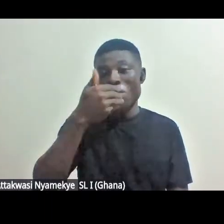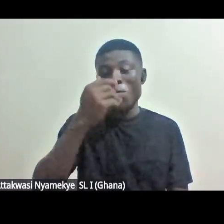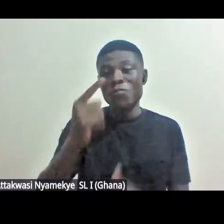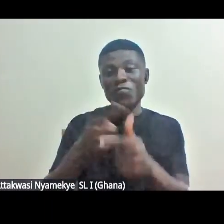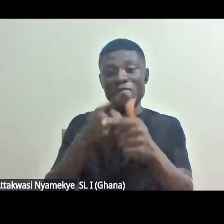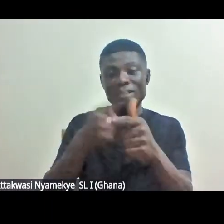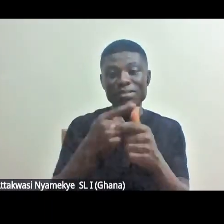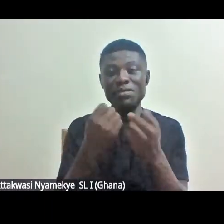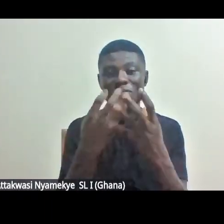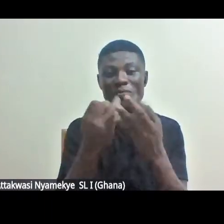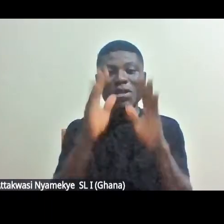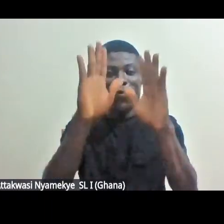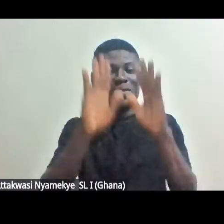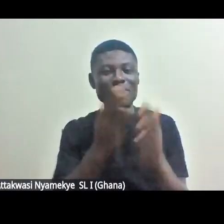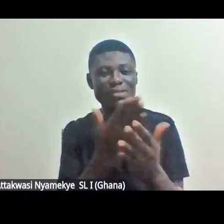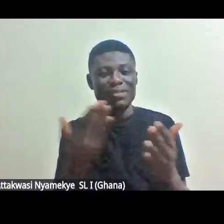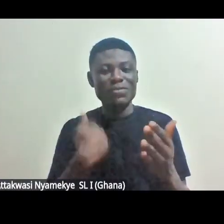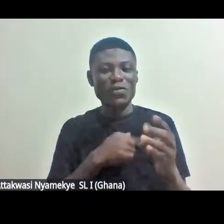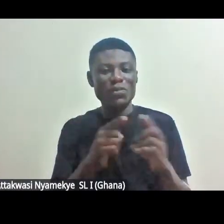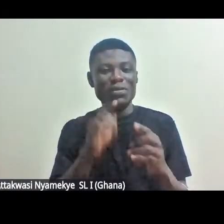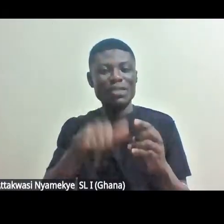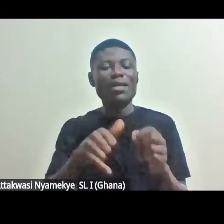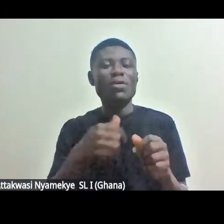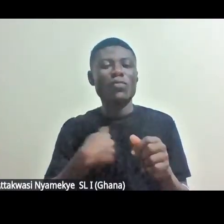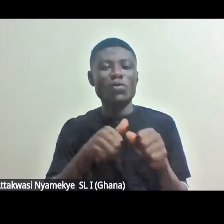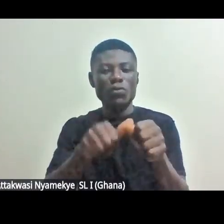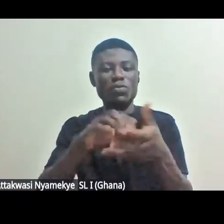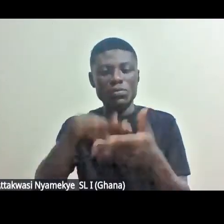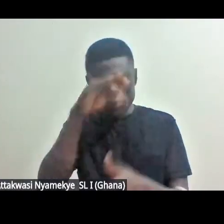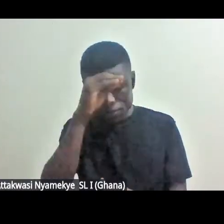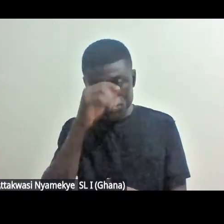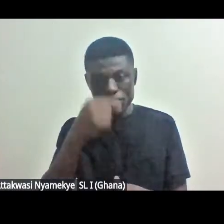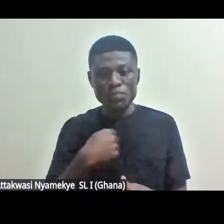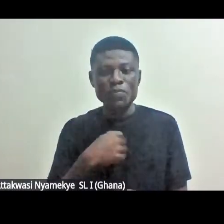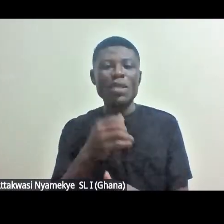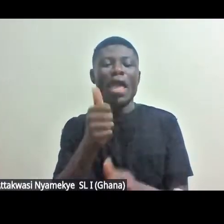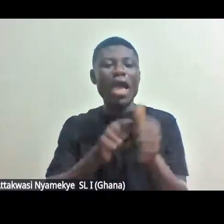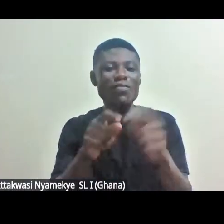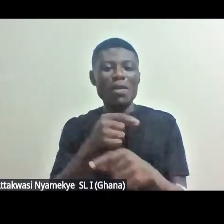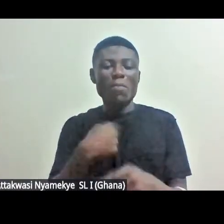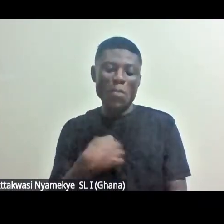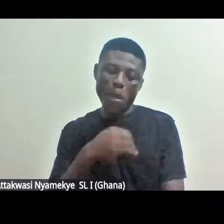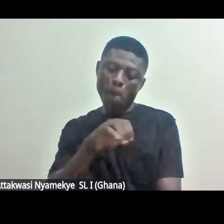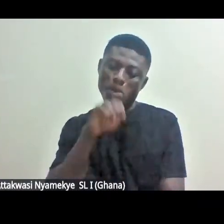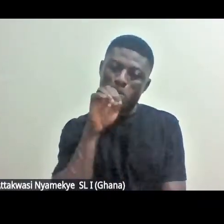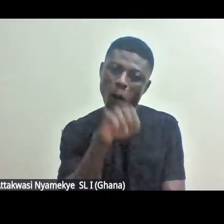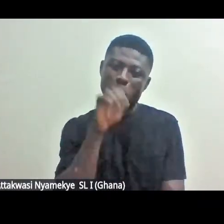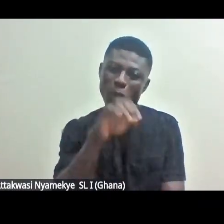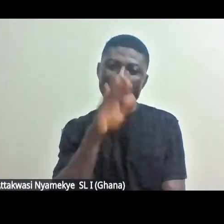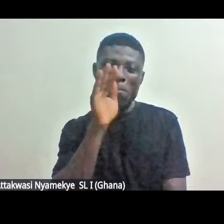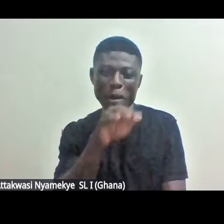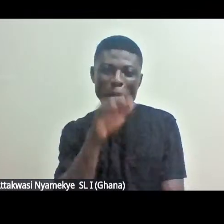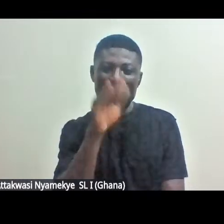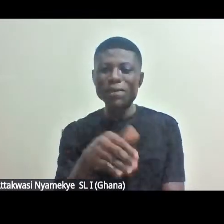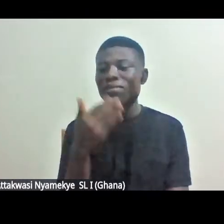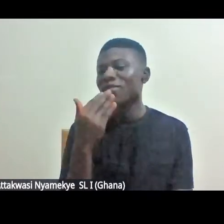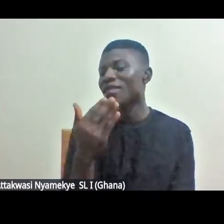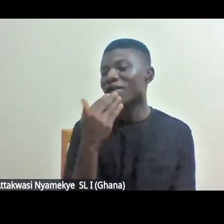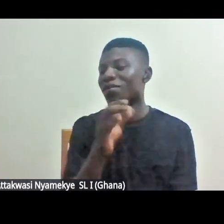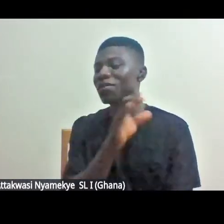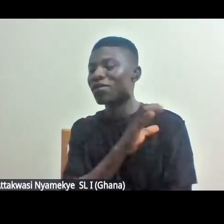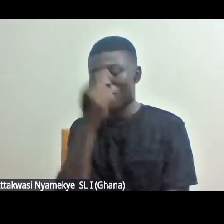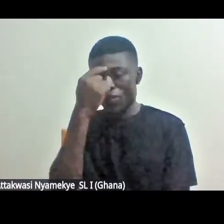many amazing things that is going to come on, and I'm going to be knocking on your door. So thank you so much for joining